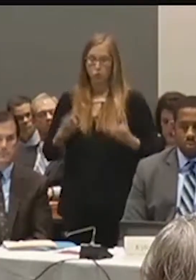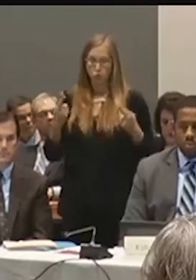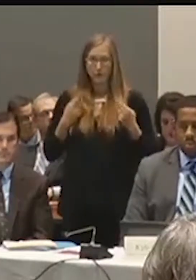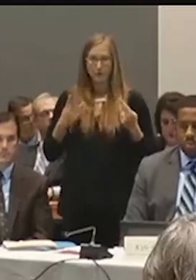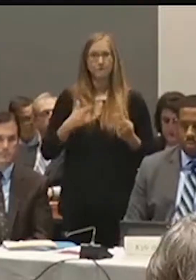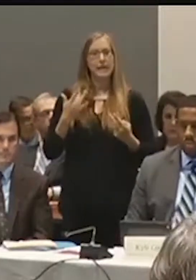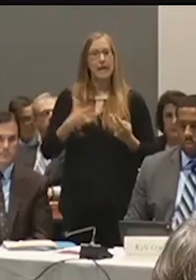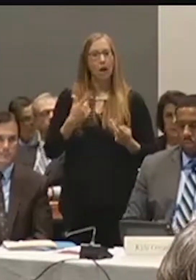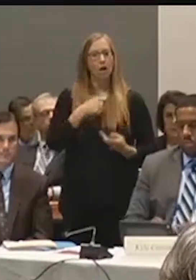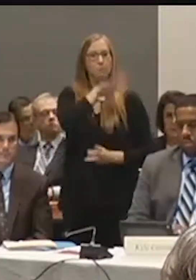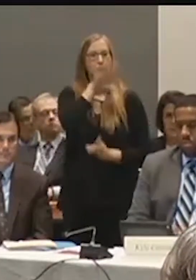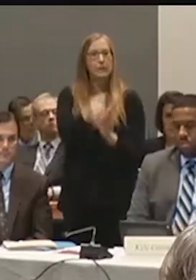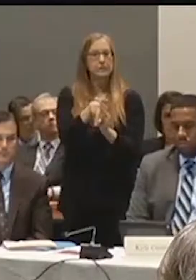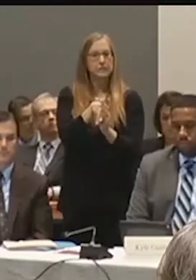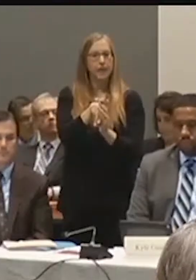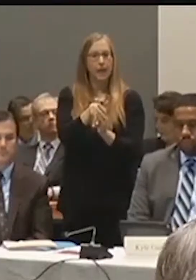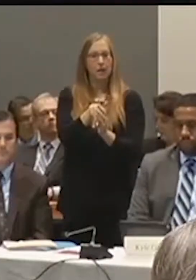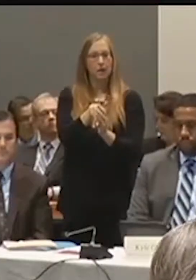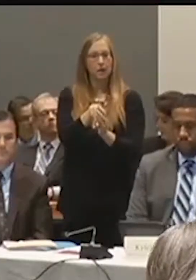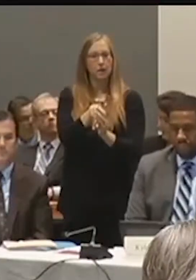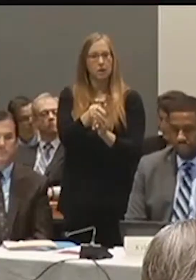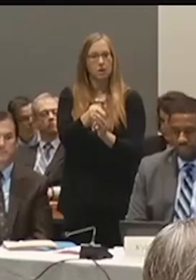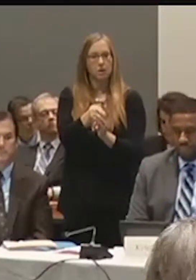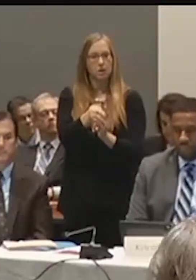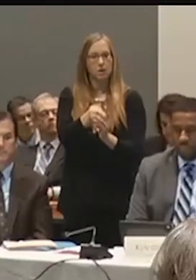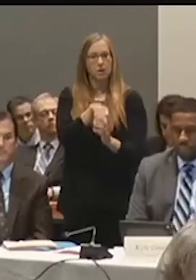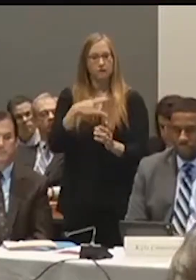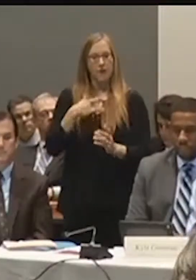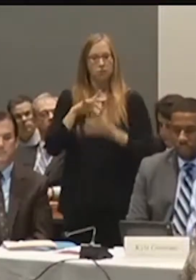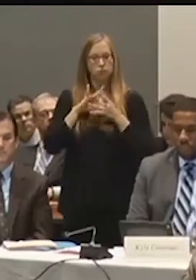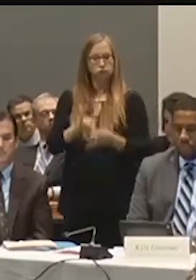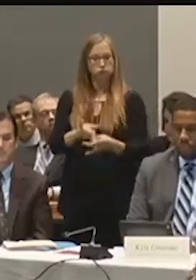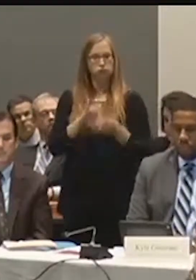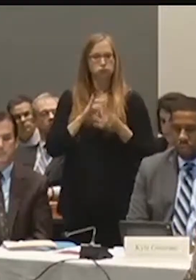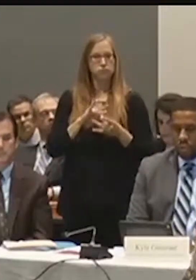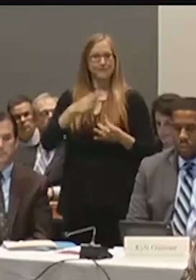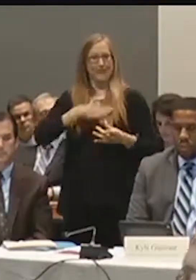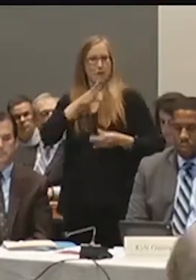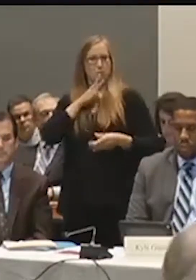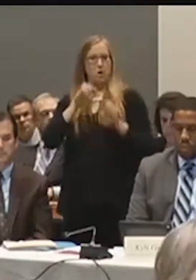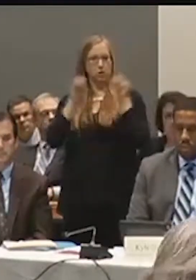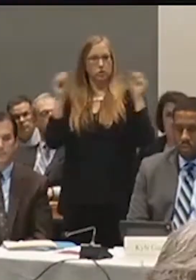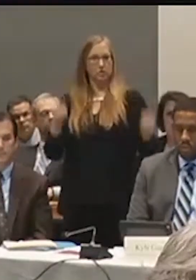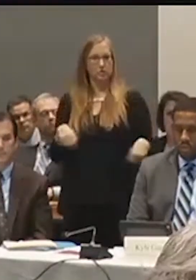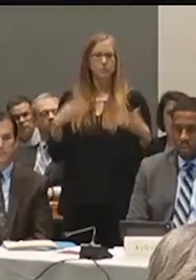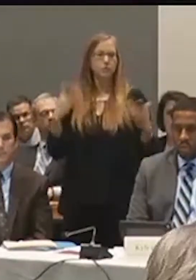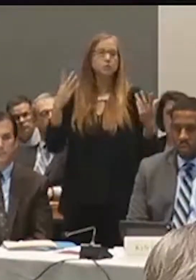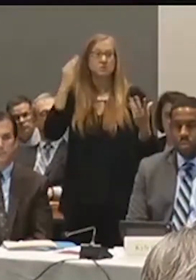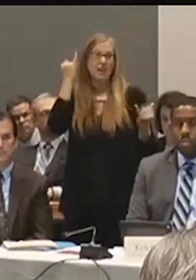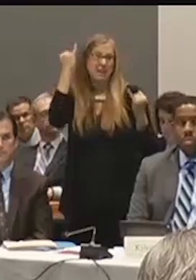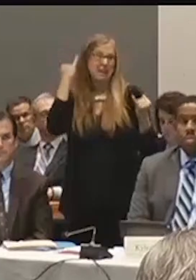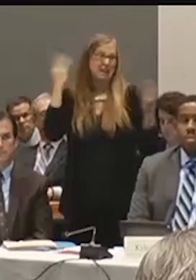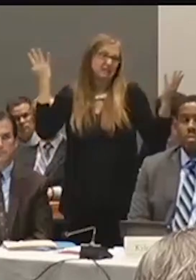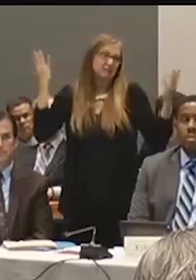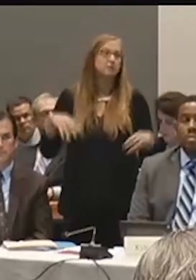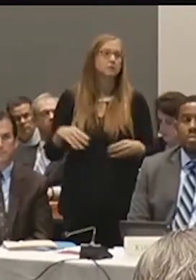feel some participation and ownership in their system going forward. Those are just, again, some thoughts to get the conversation started.